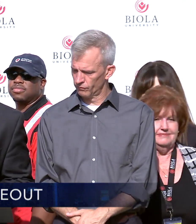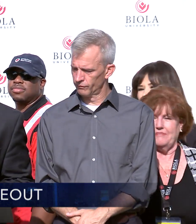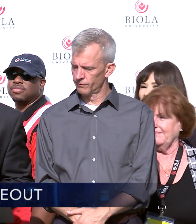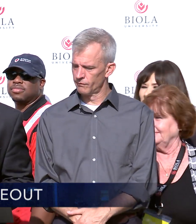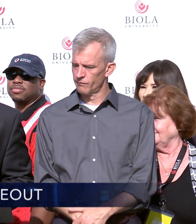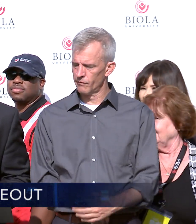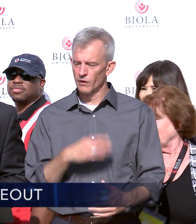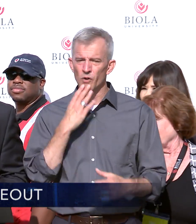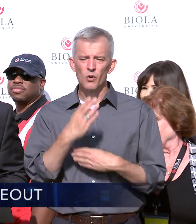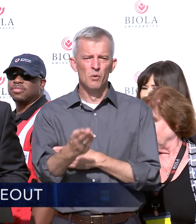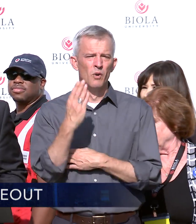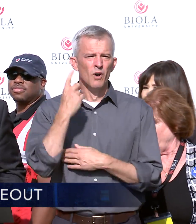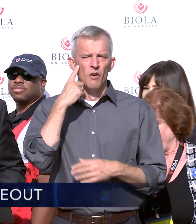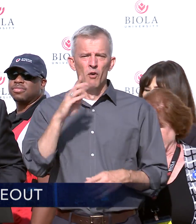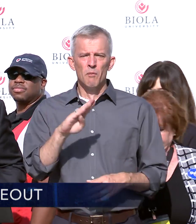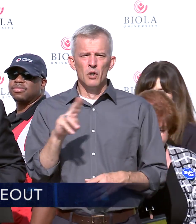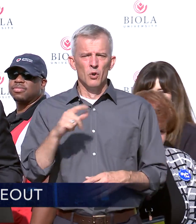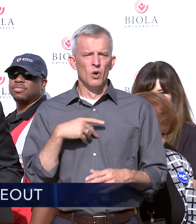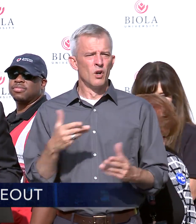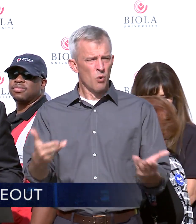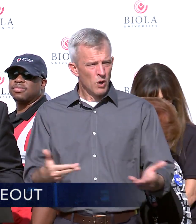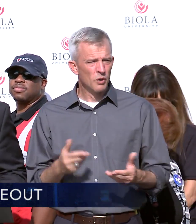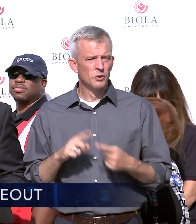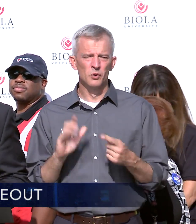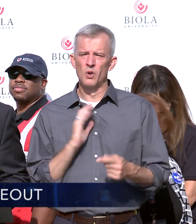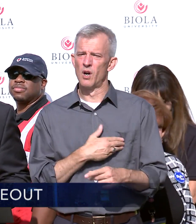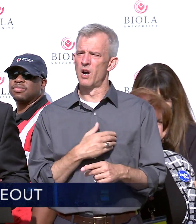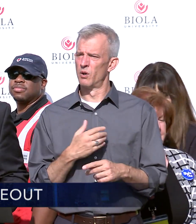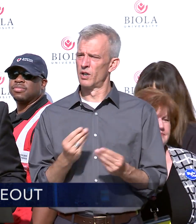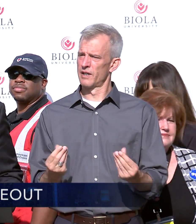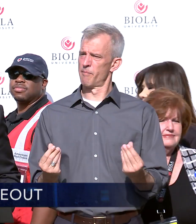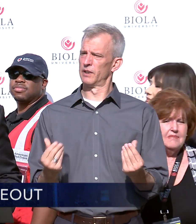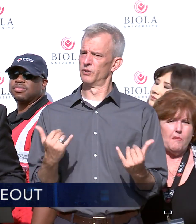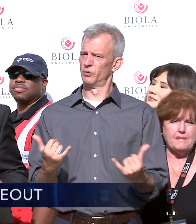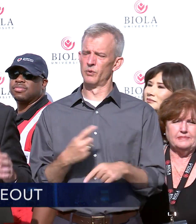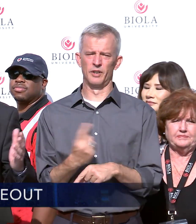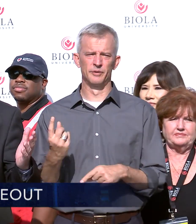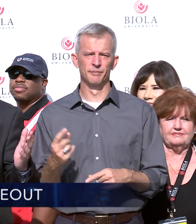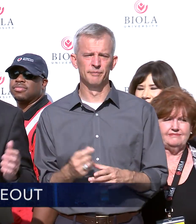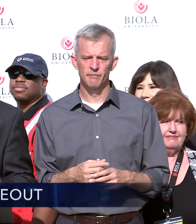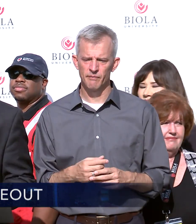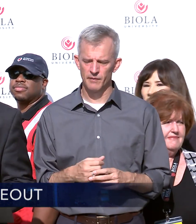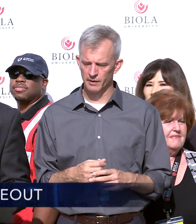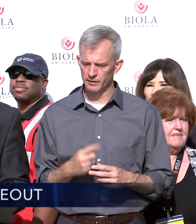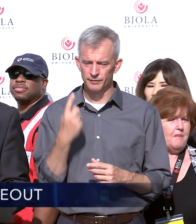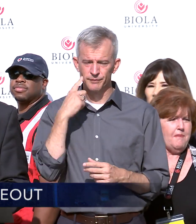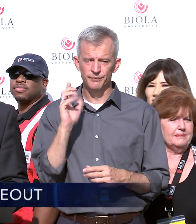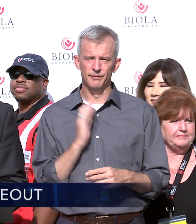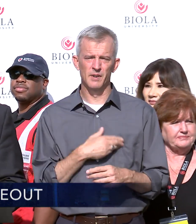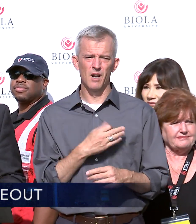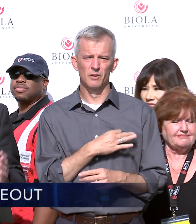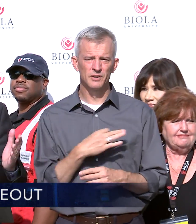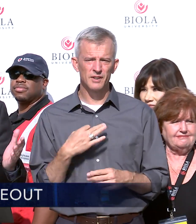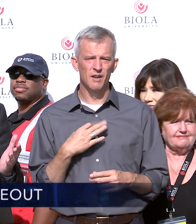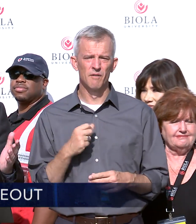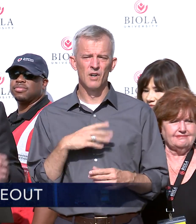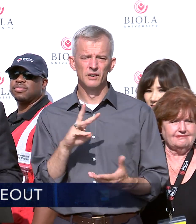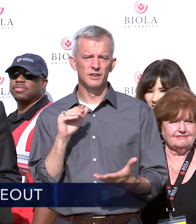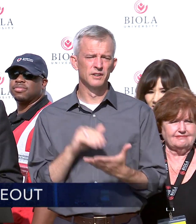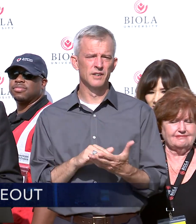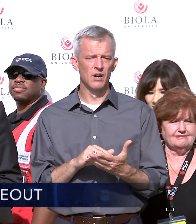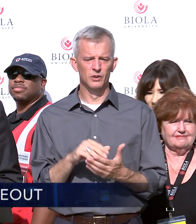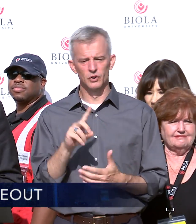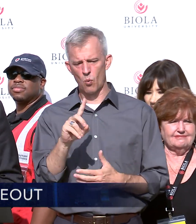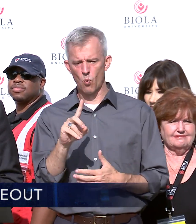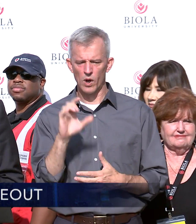Good morning. On behalf of Biola University, I want to welcome you to our campus today. On behalf of our administration, our faculty, our staff, our